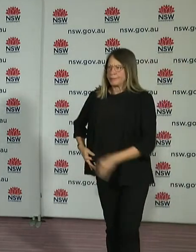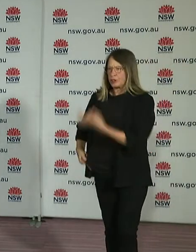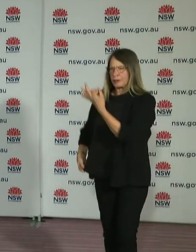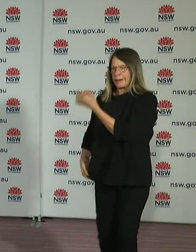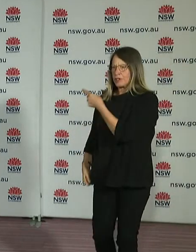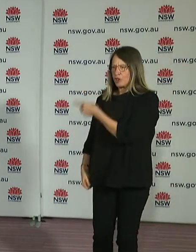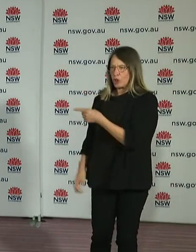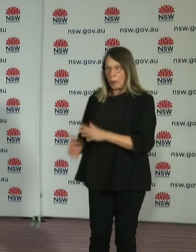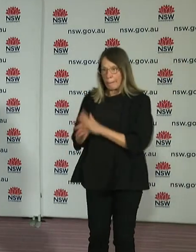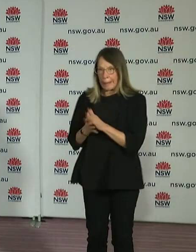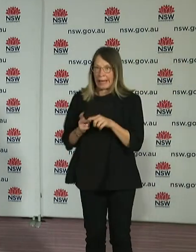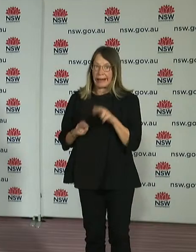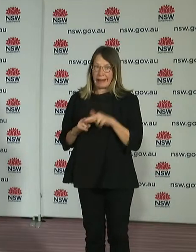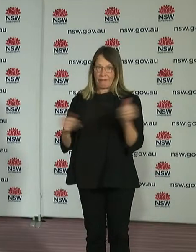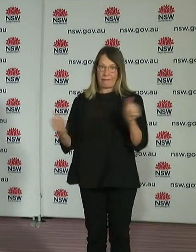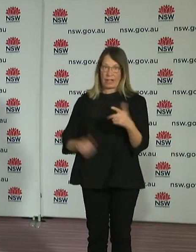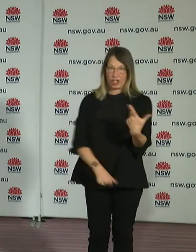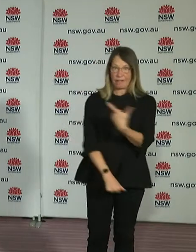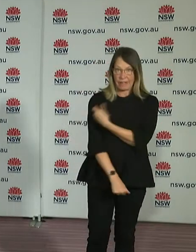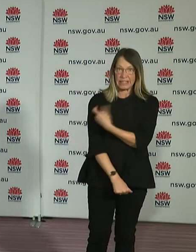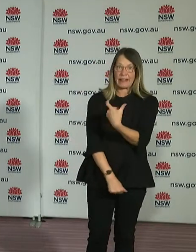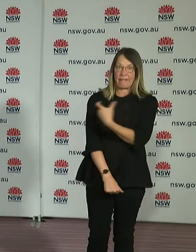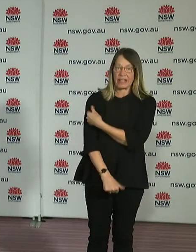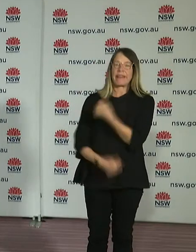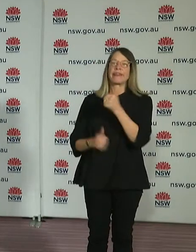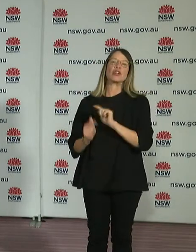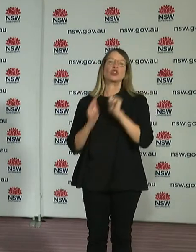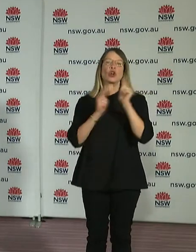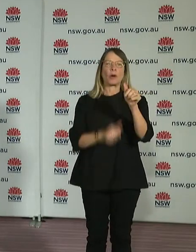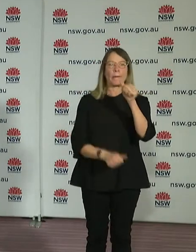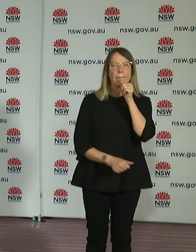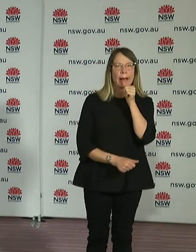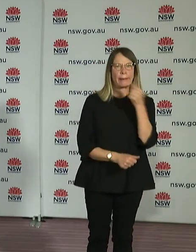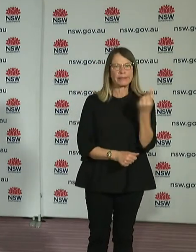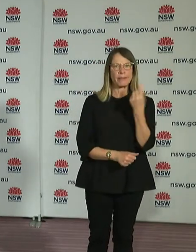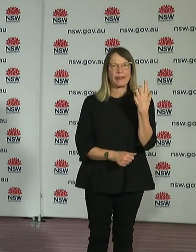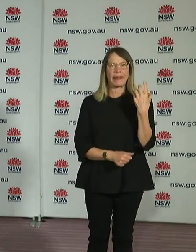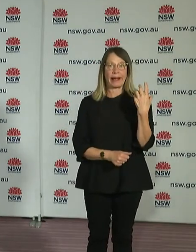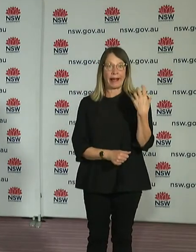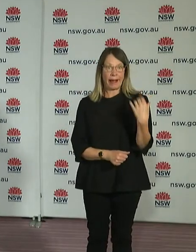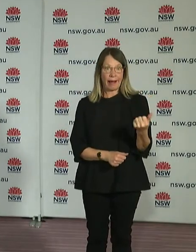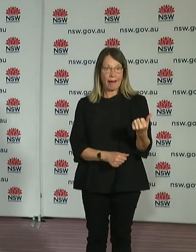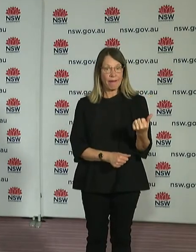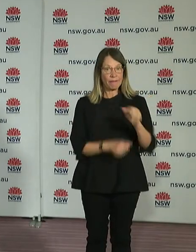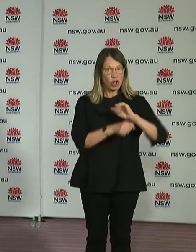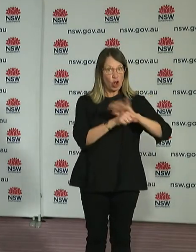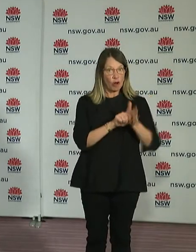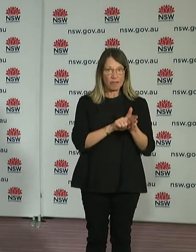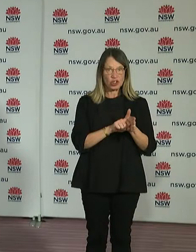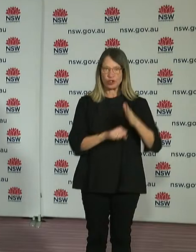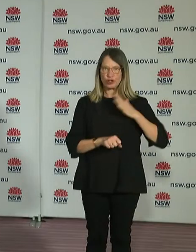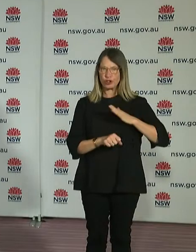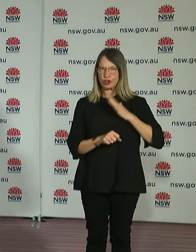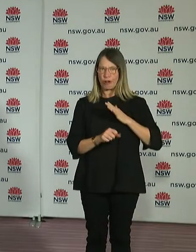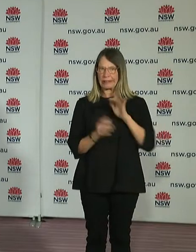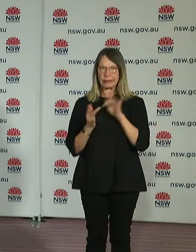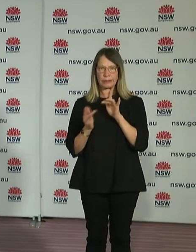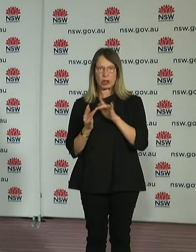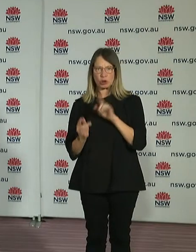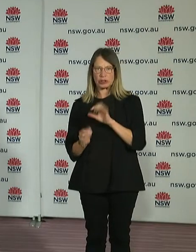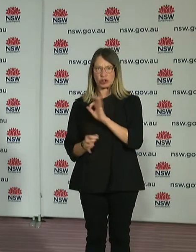but as case numbers rise, to some extent the onus will be around a little bit more about